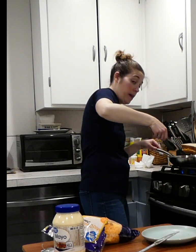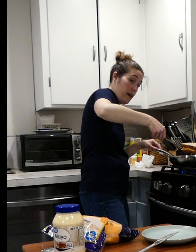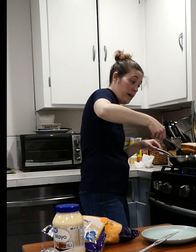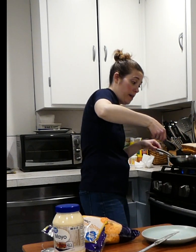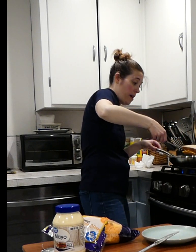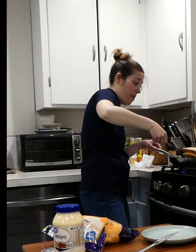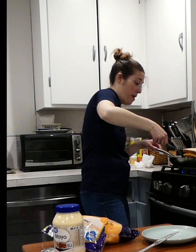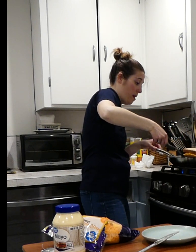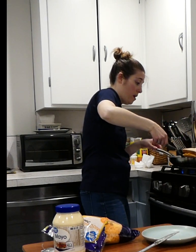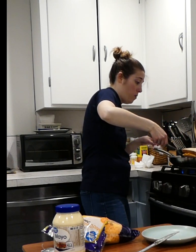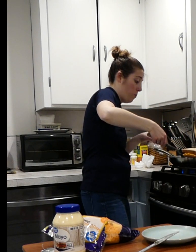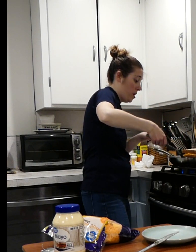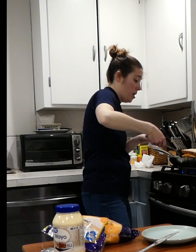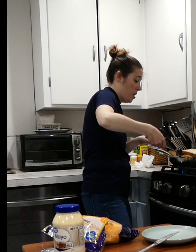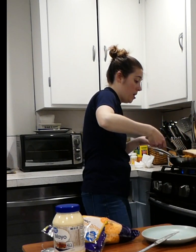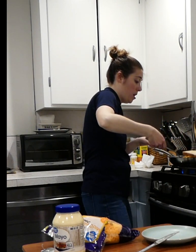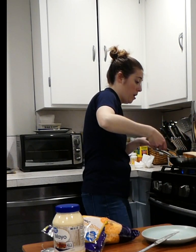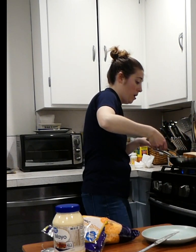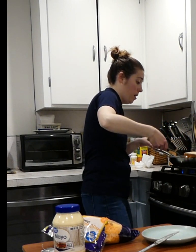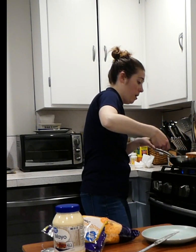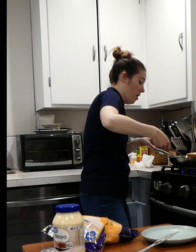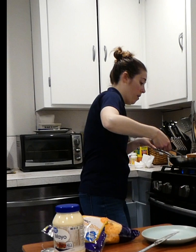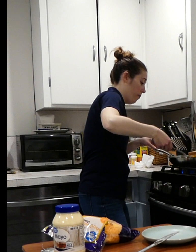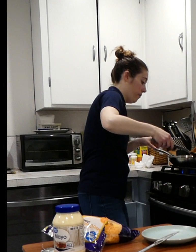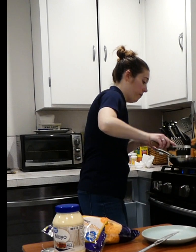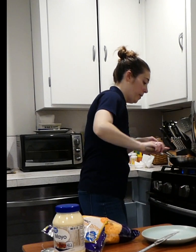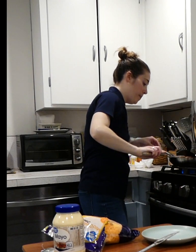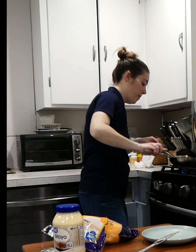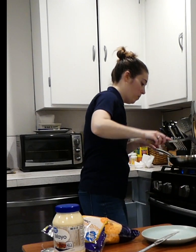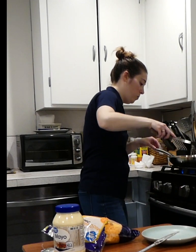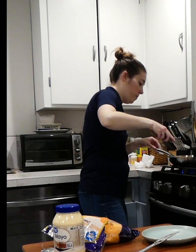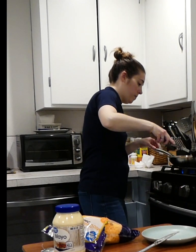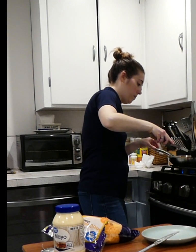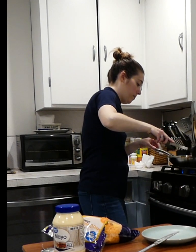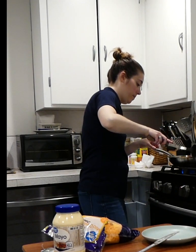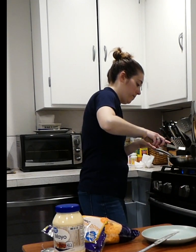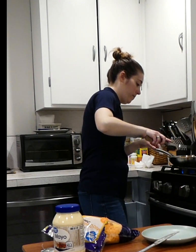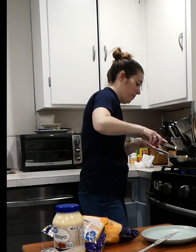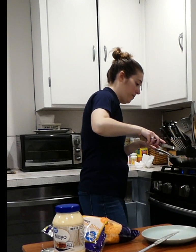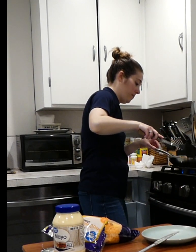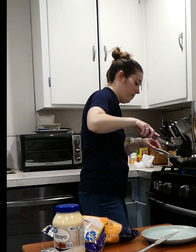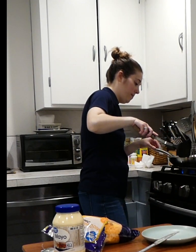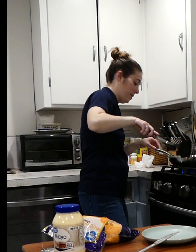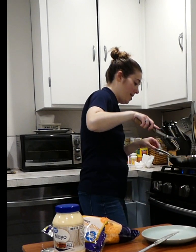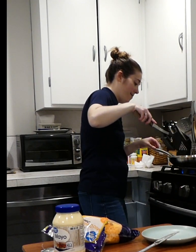Okay, and then we flip. Whoop. See?